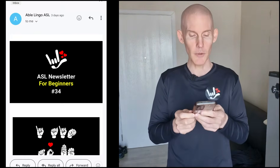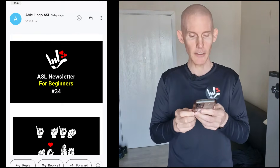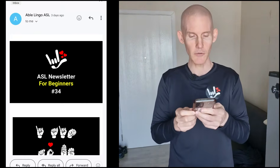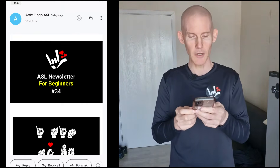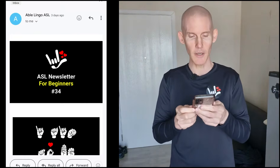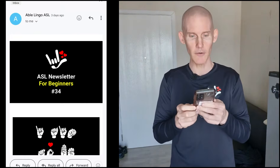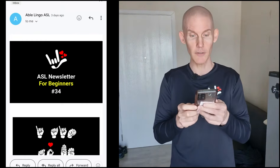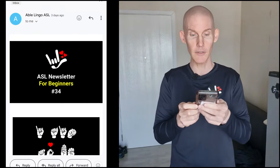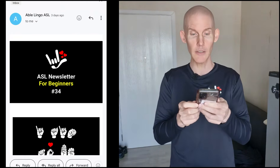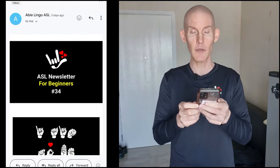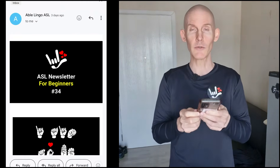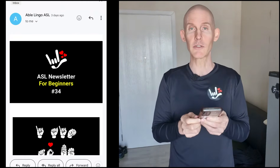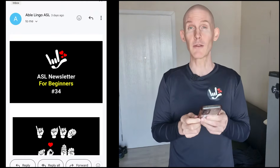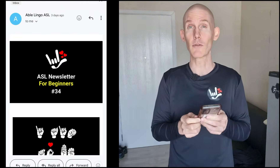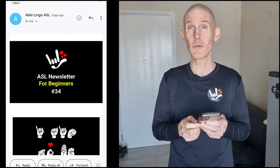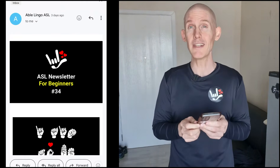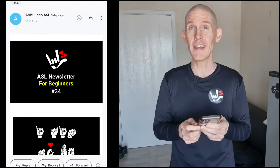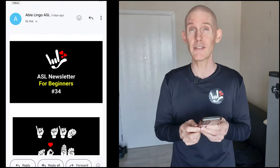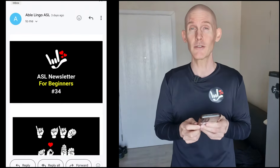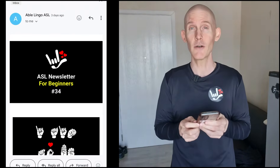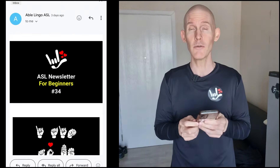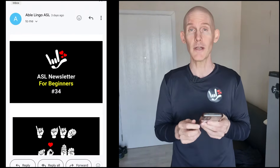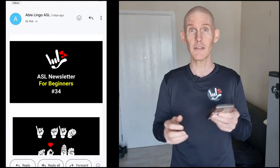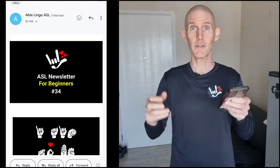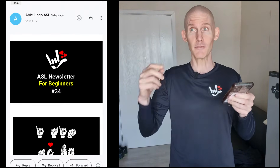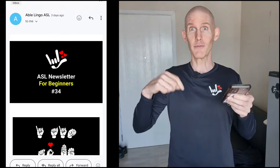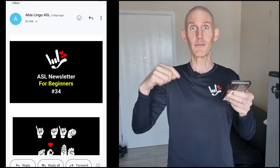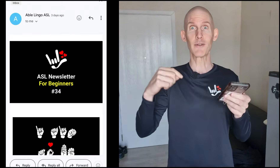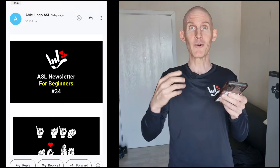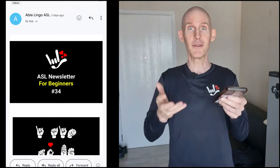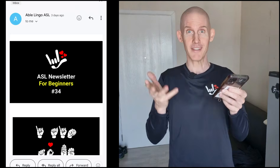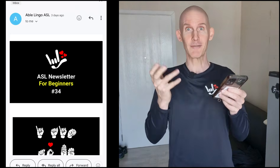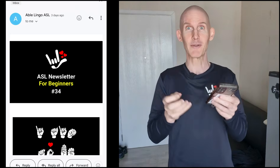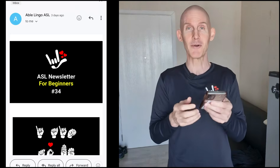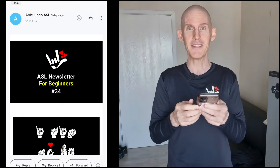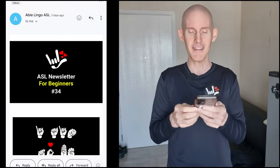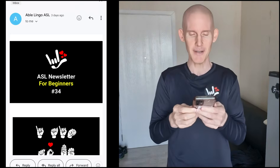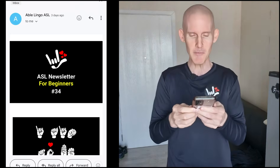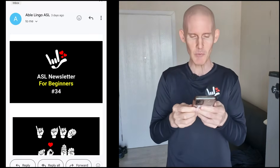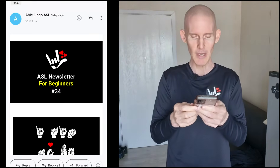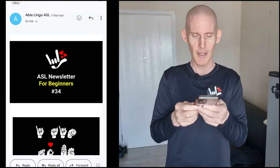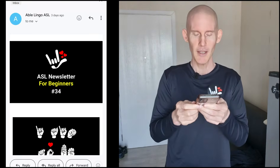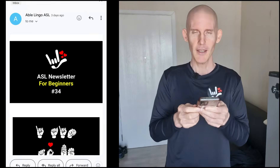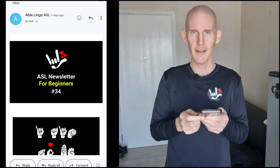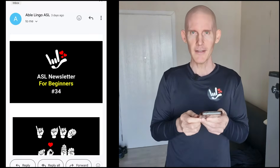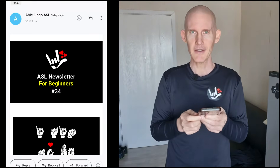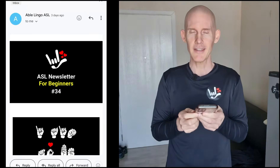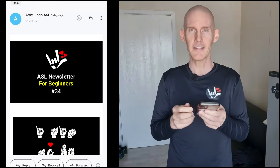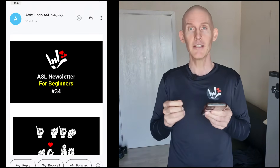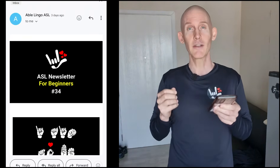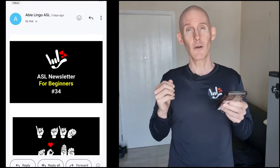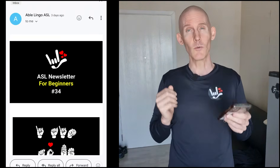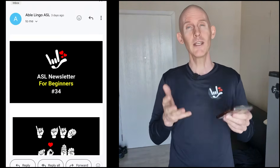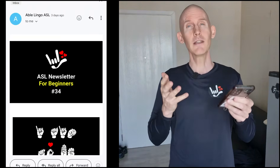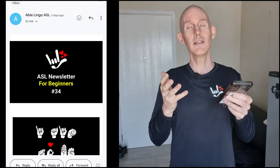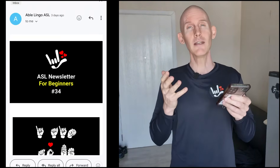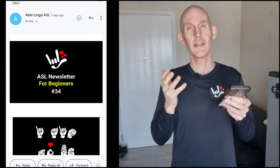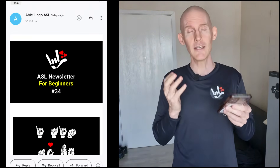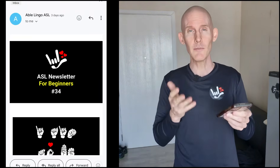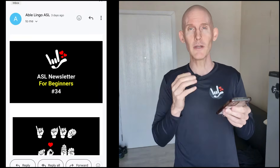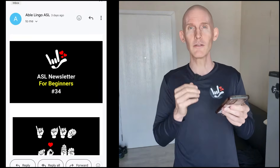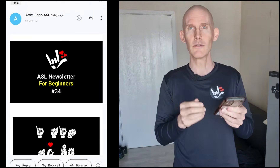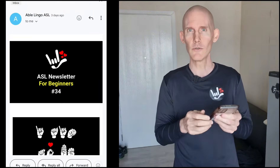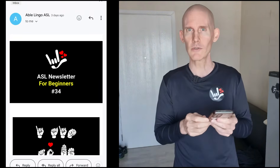email inbox right now, and this email was sent 3 days ago as of this recording time. And this is our